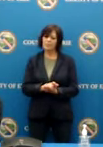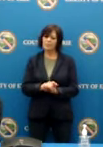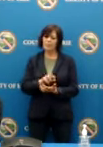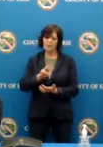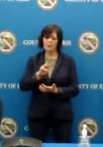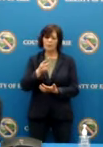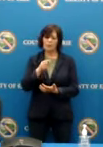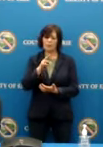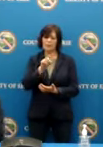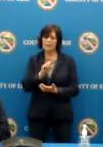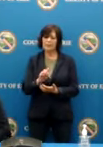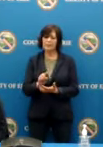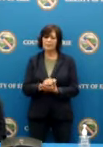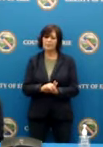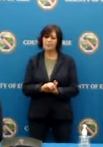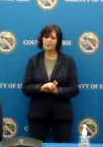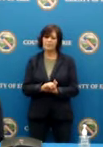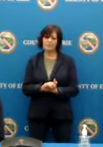WGRZ, Leanne Stuck.